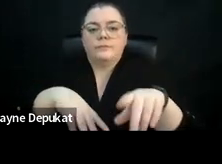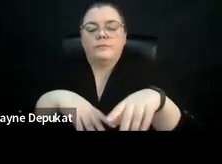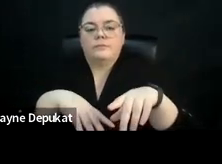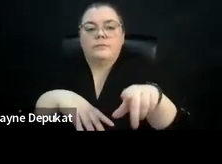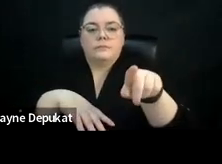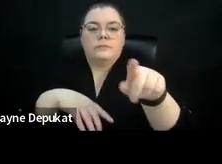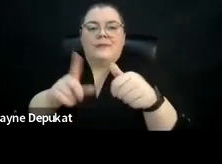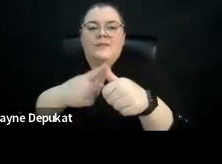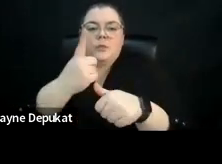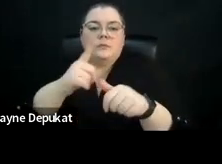Perfect.